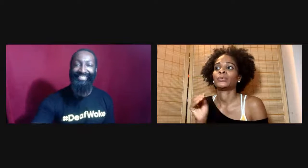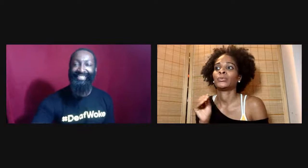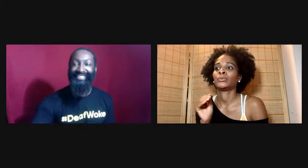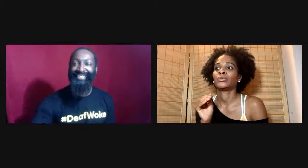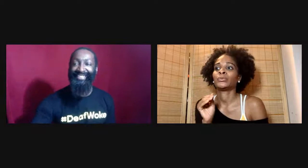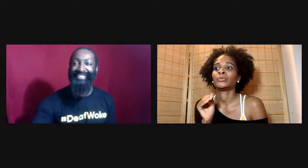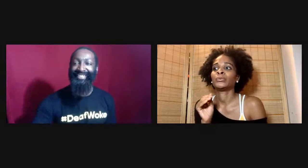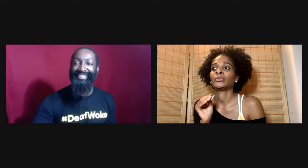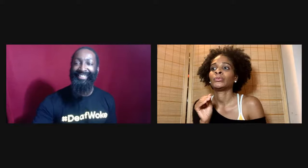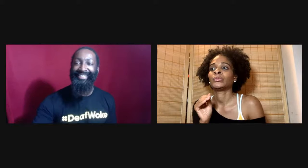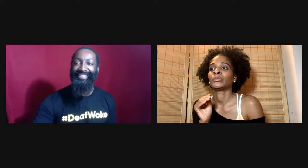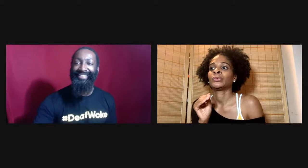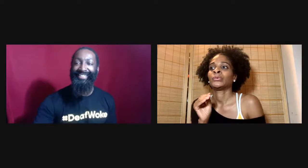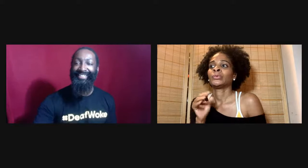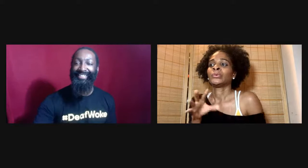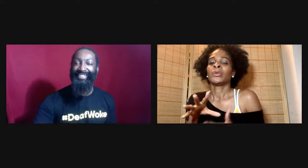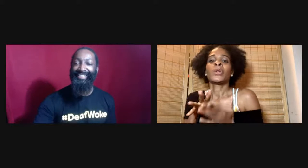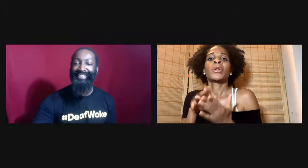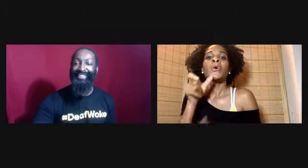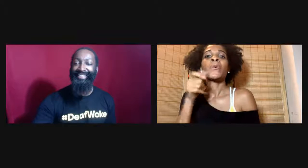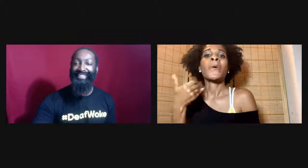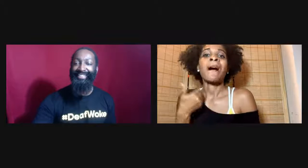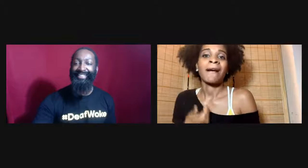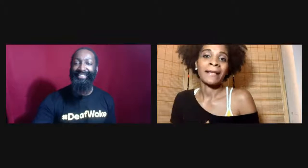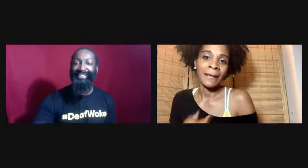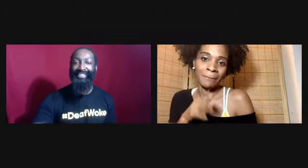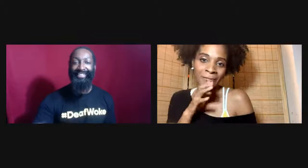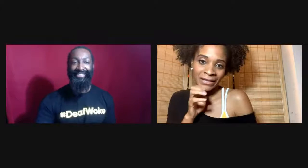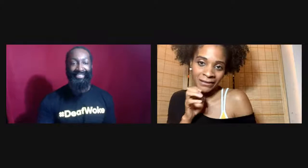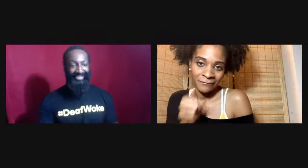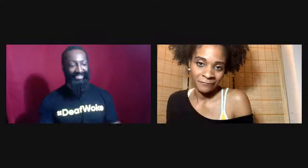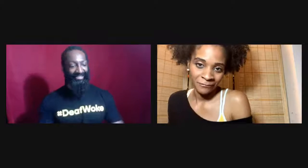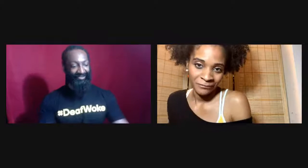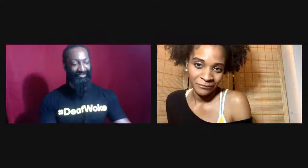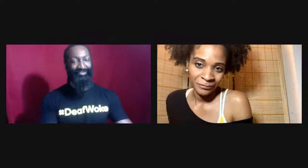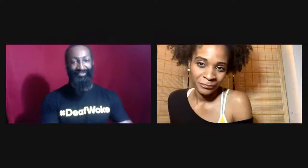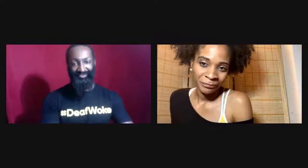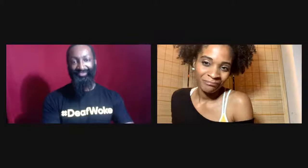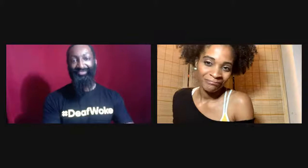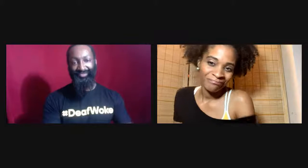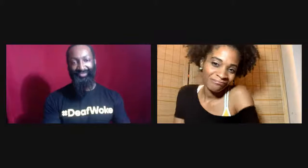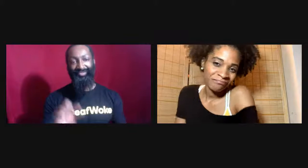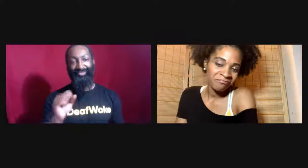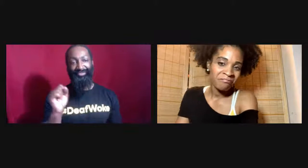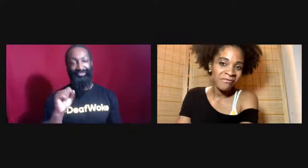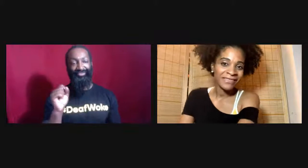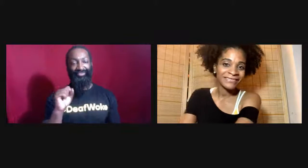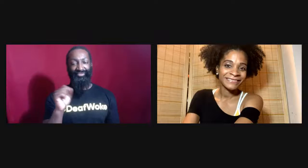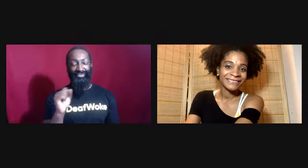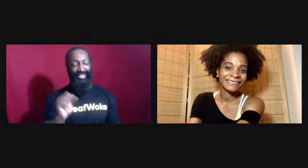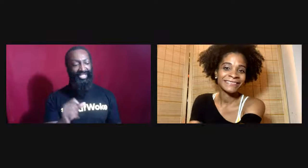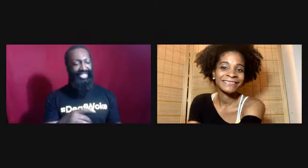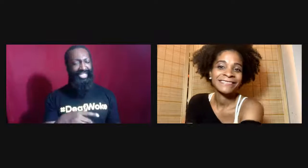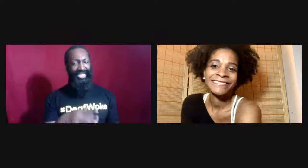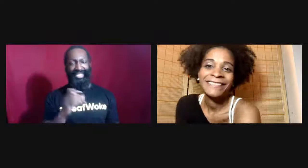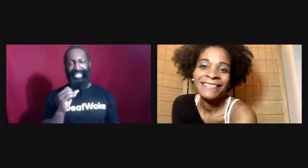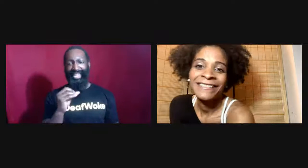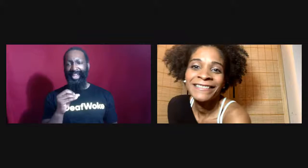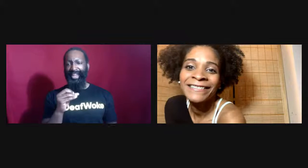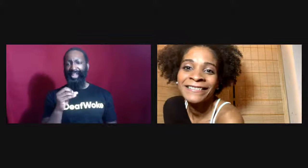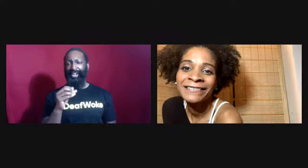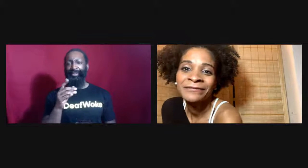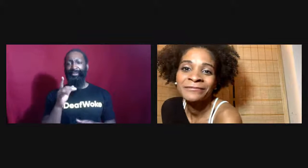a really inspirational moment for me. So I was able to, you know, learn who I